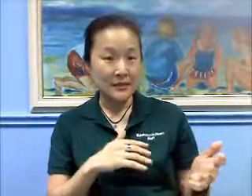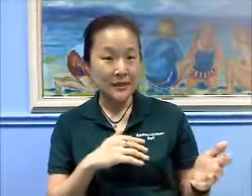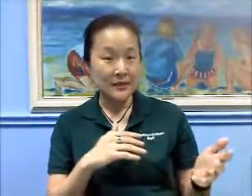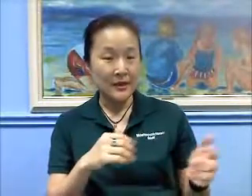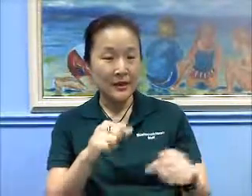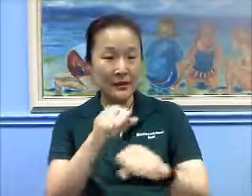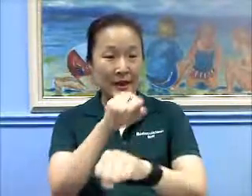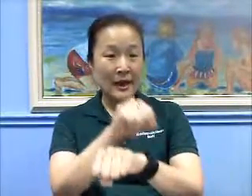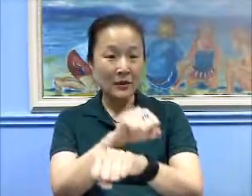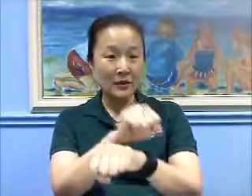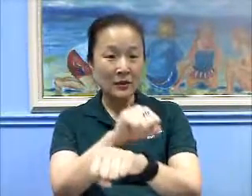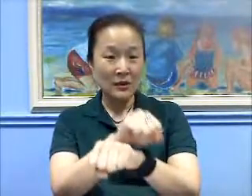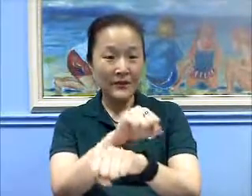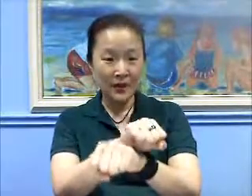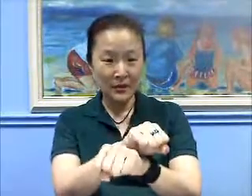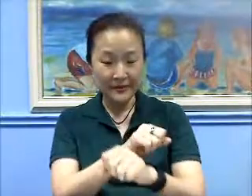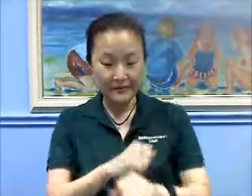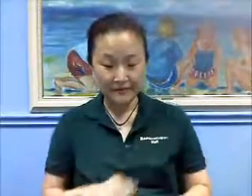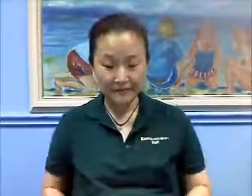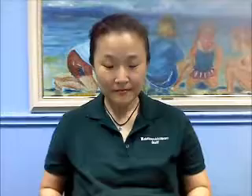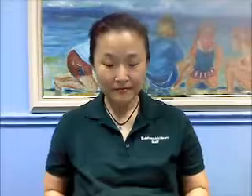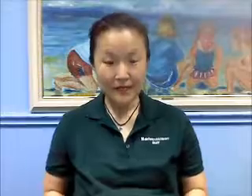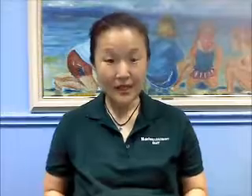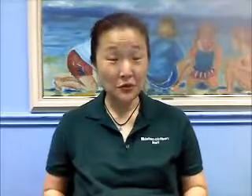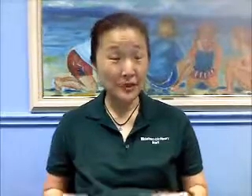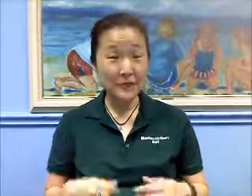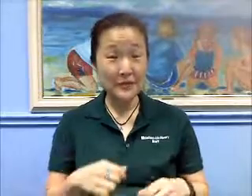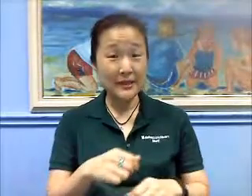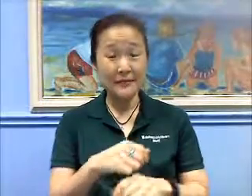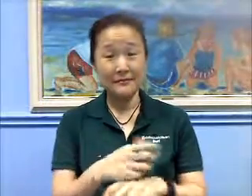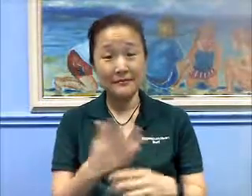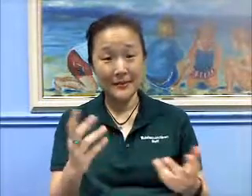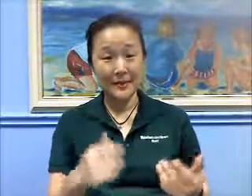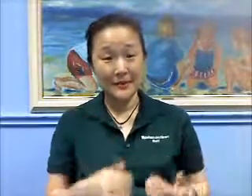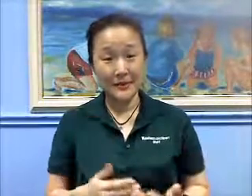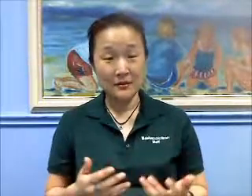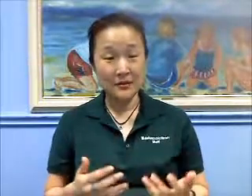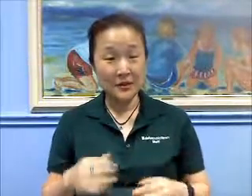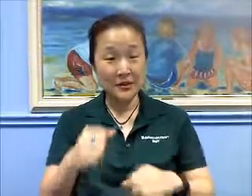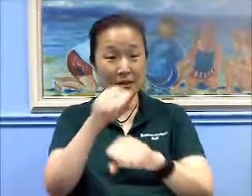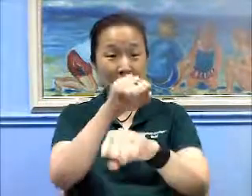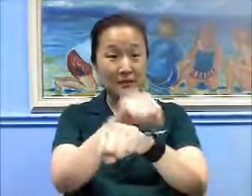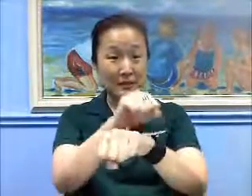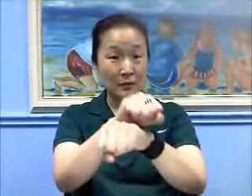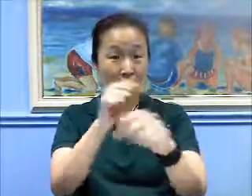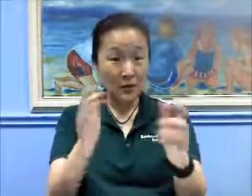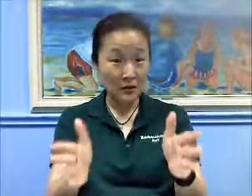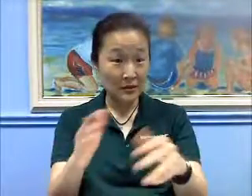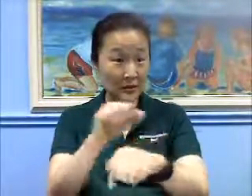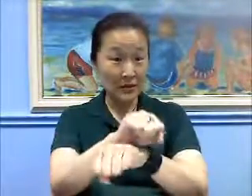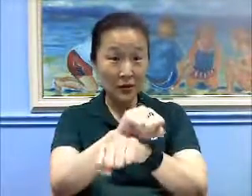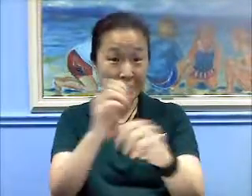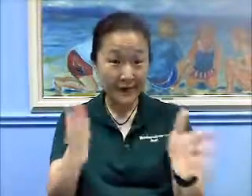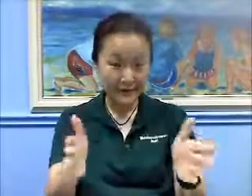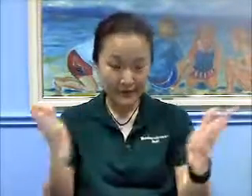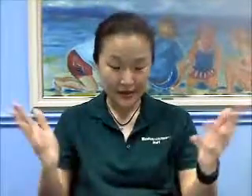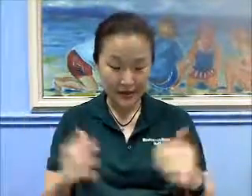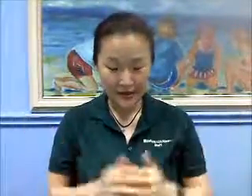can be a noun or a verb, or it can be, a person, a worker, employee.